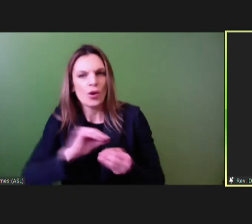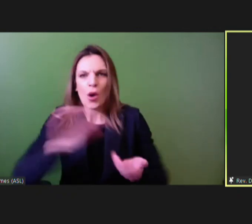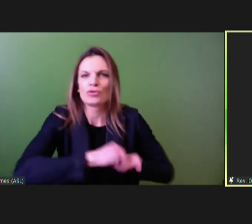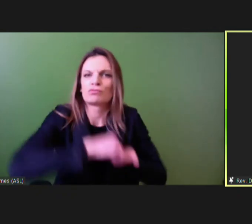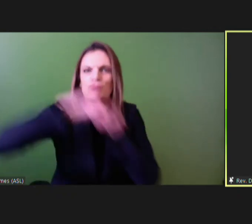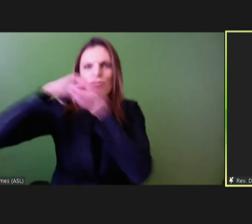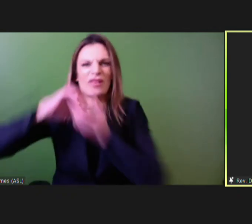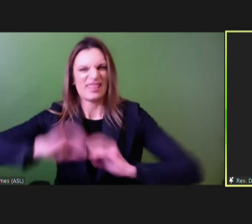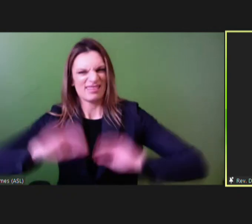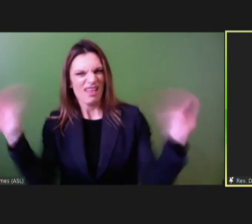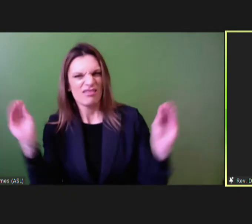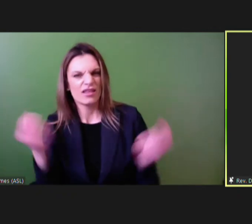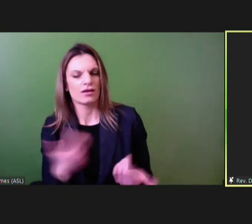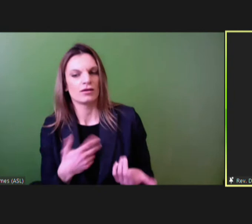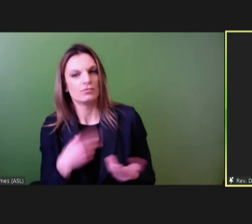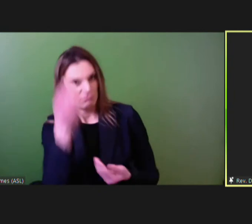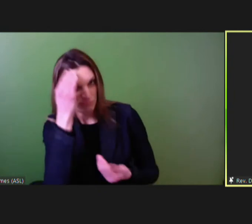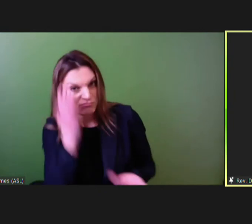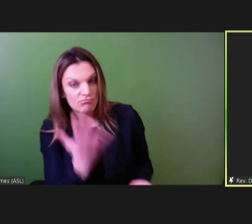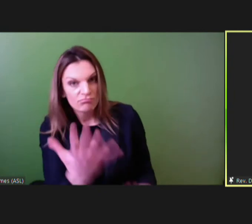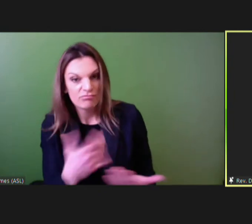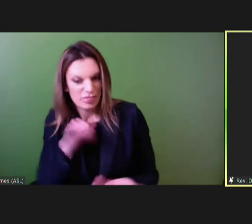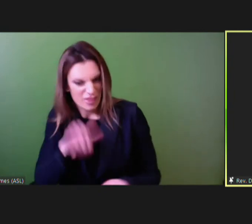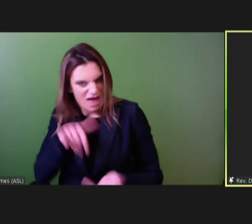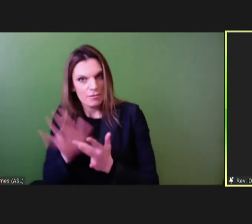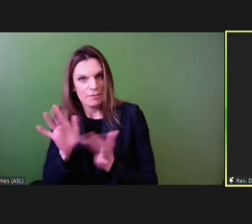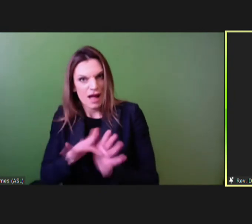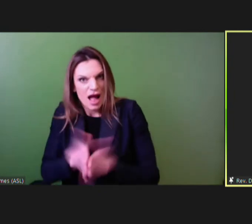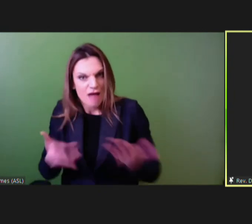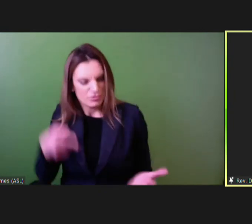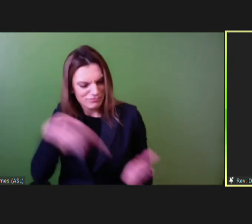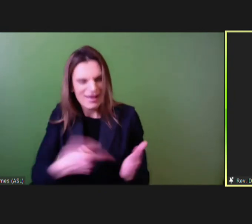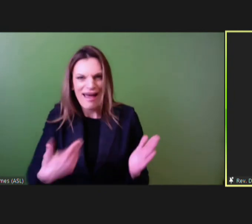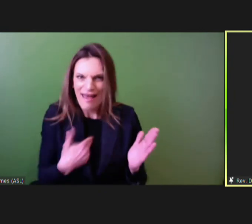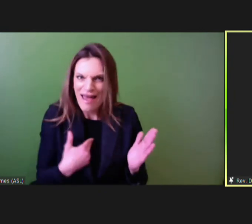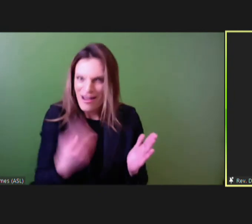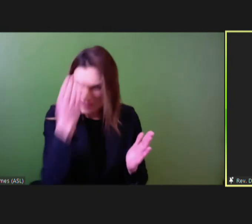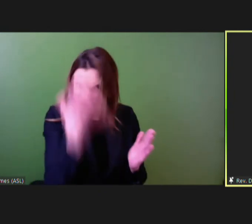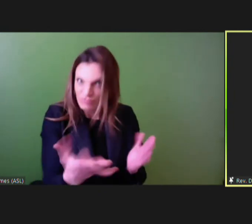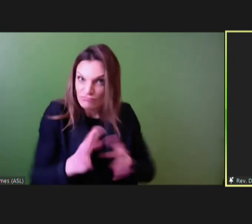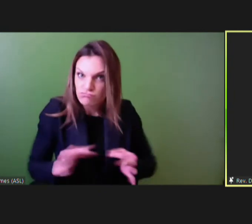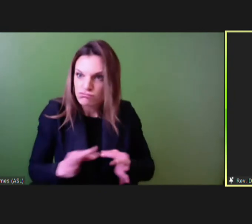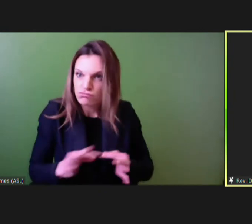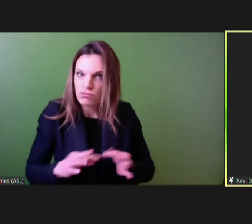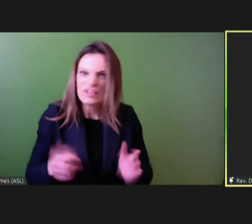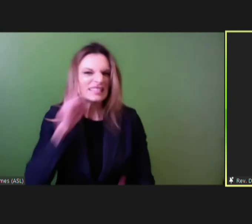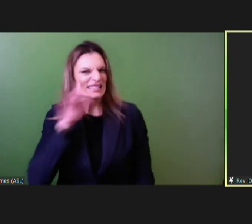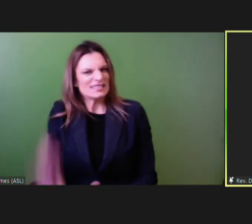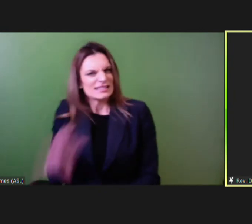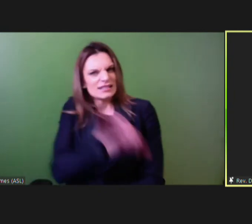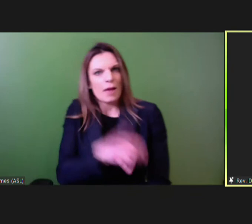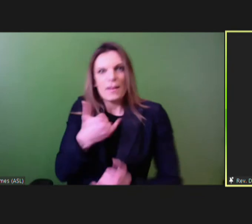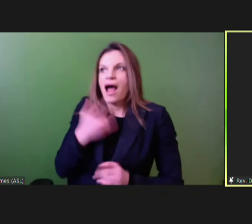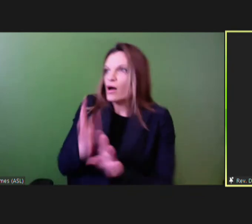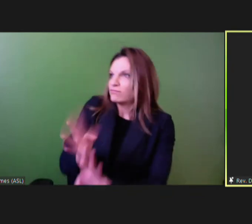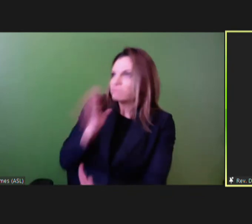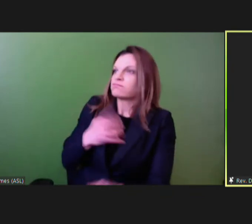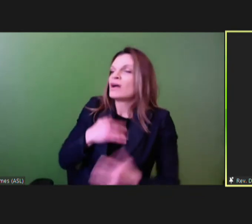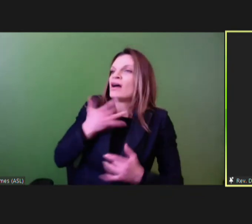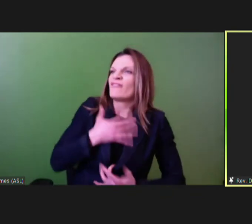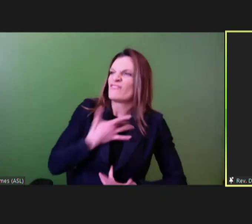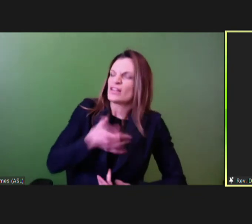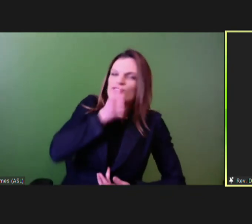want it to be said that I stood in a line waiting to cast my vote and you would not even entertain